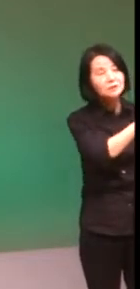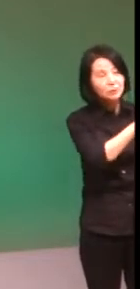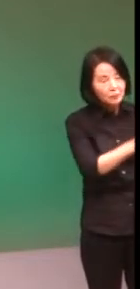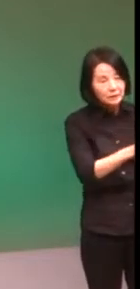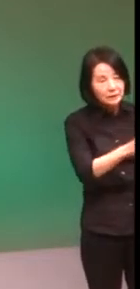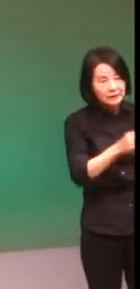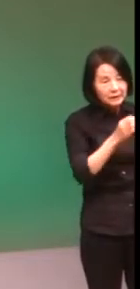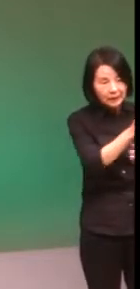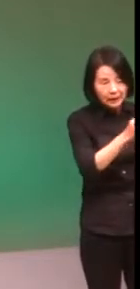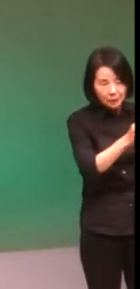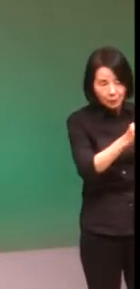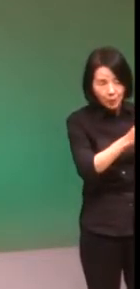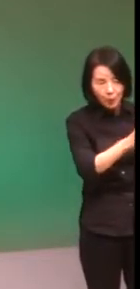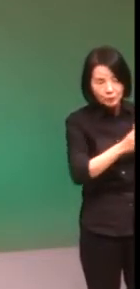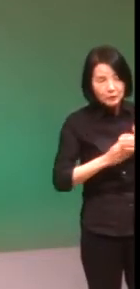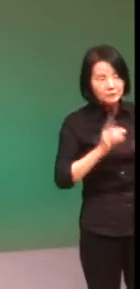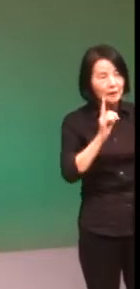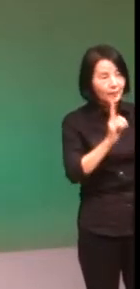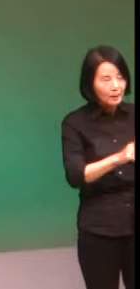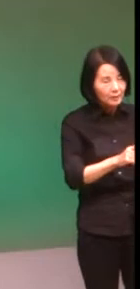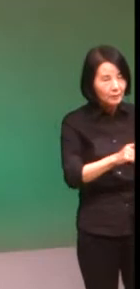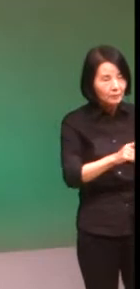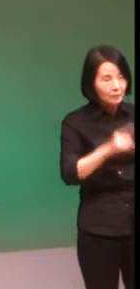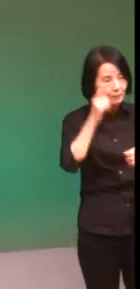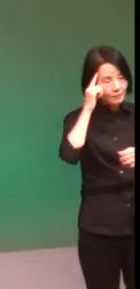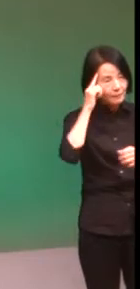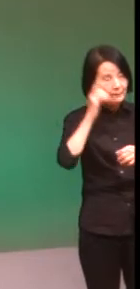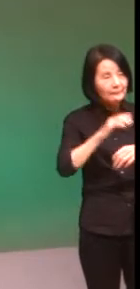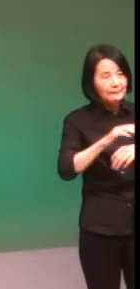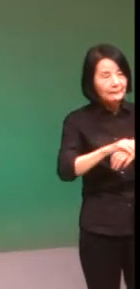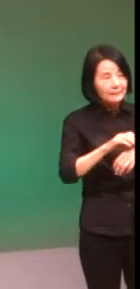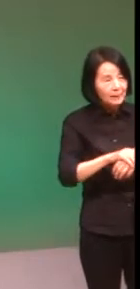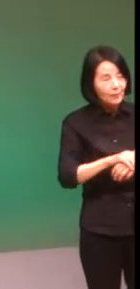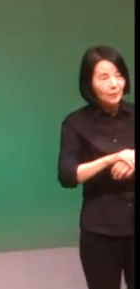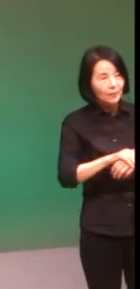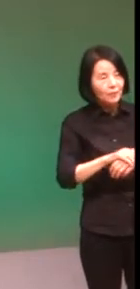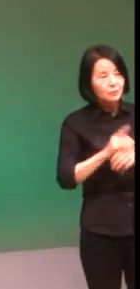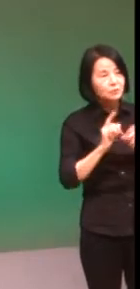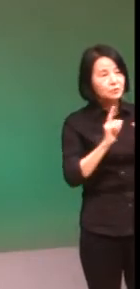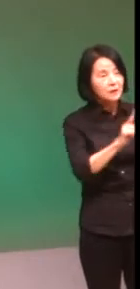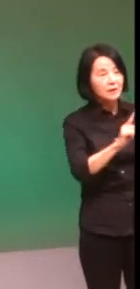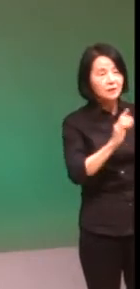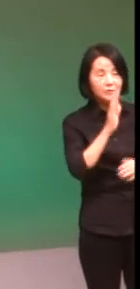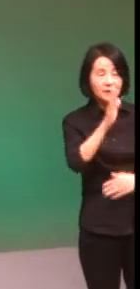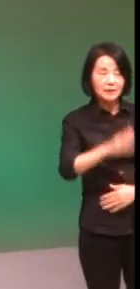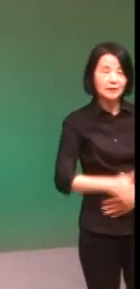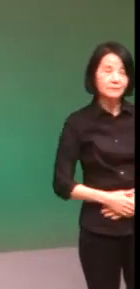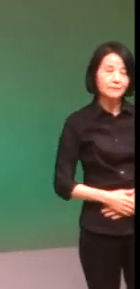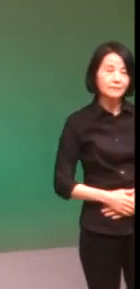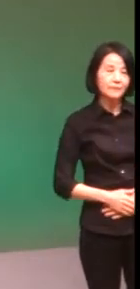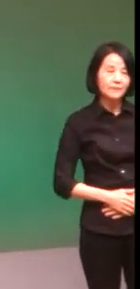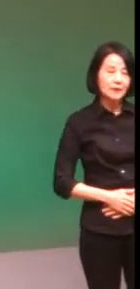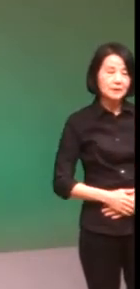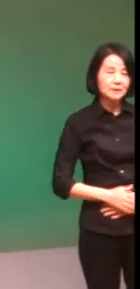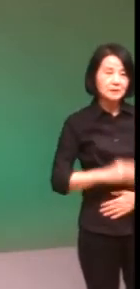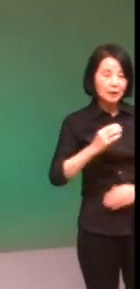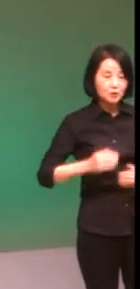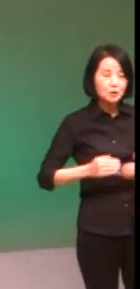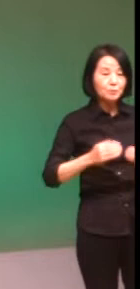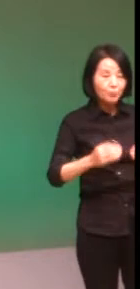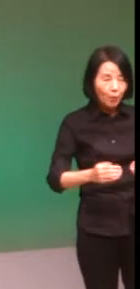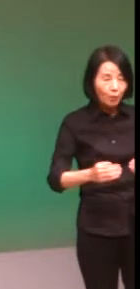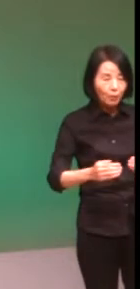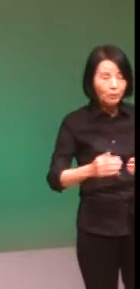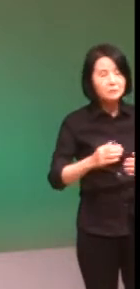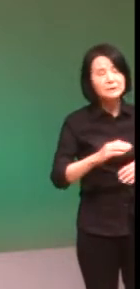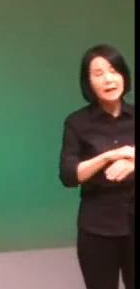don'tbankonthebomb.com website, and we found in our campaign that the first step is the most important. First you talk to the bank, then